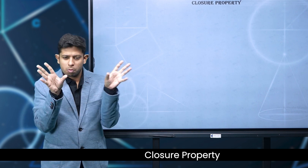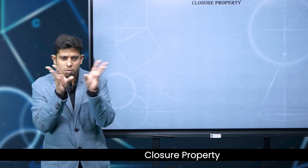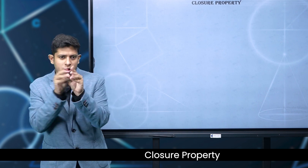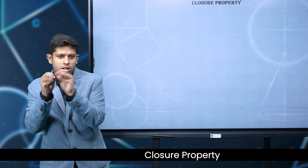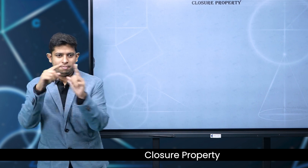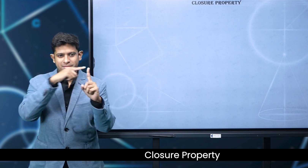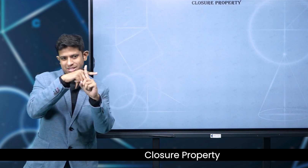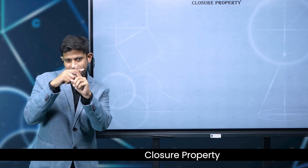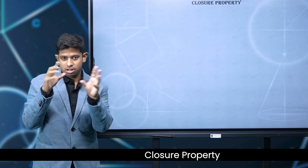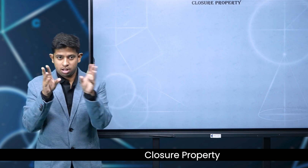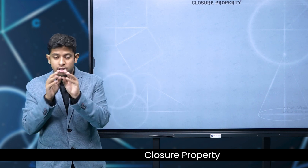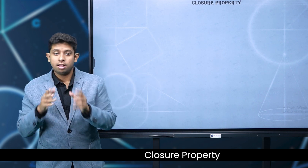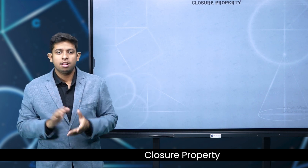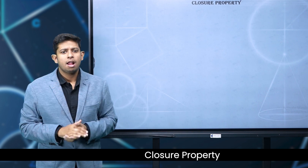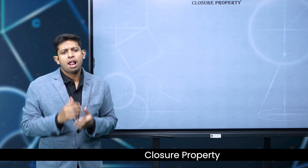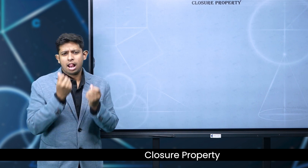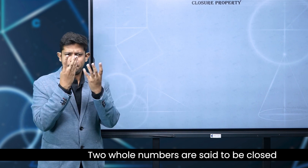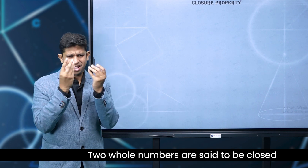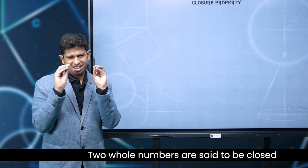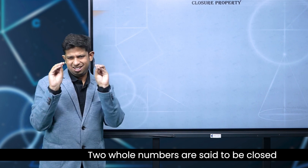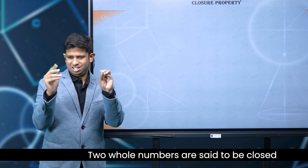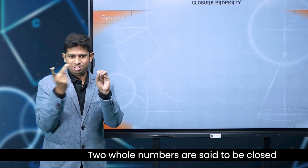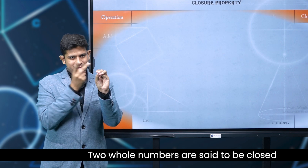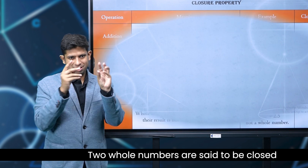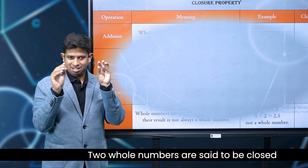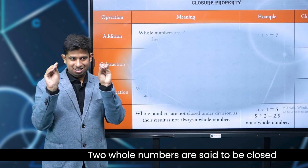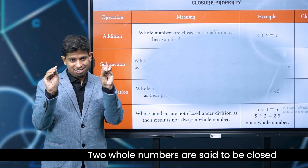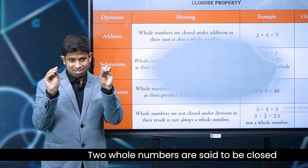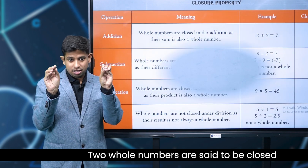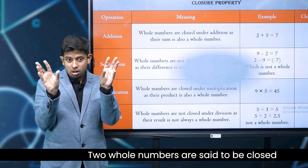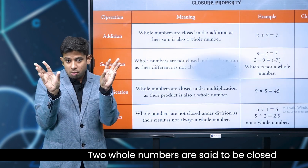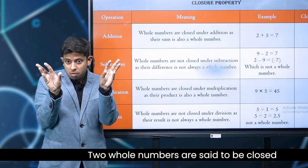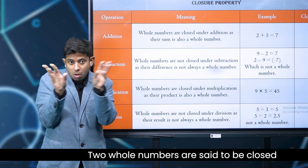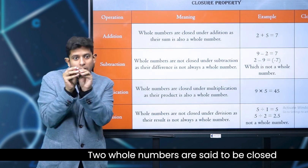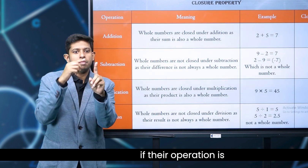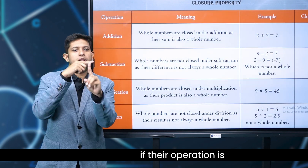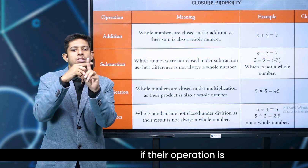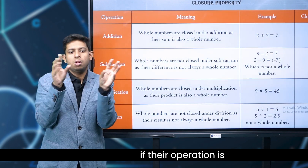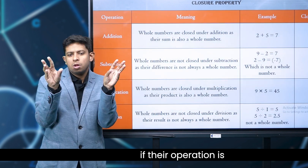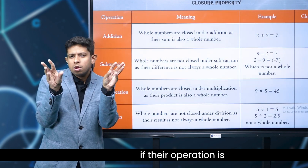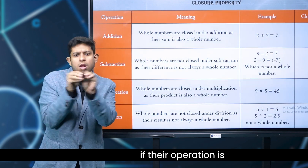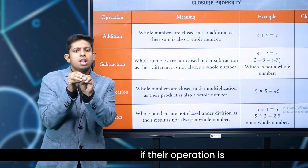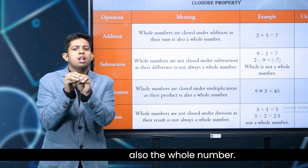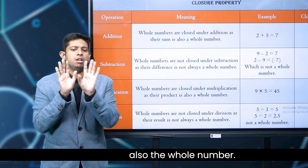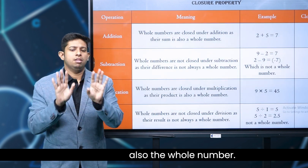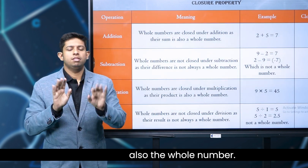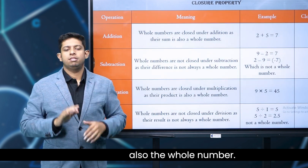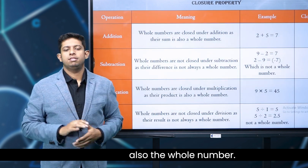Closure property. 2 whole numbers are said to be closed if their operation is also the whole number.